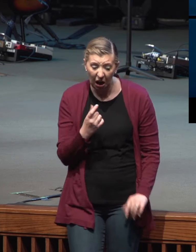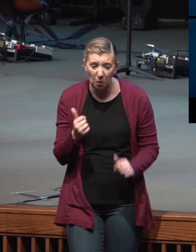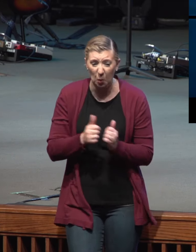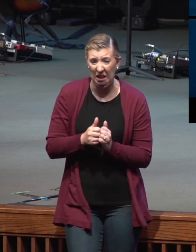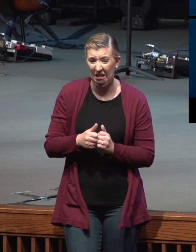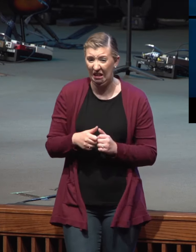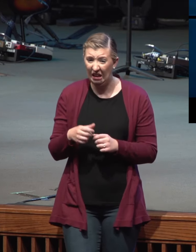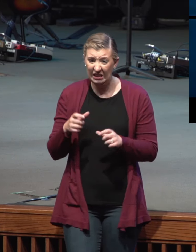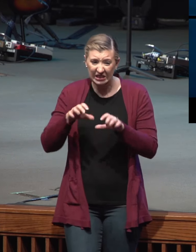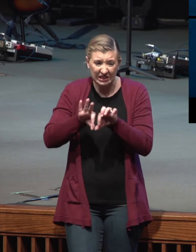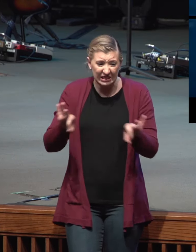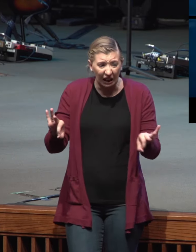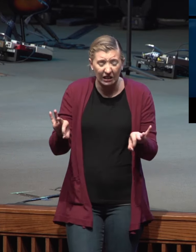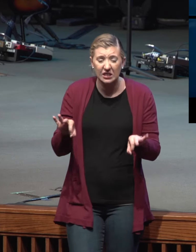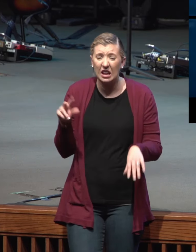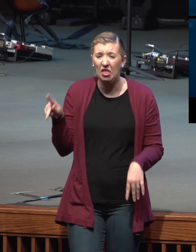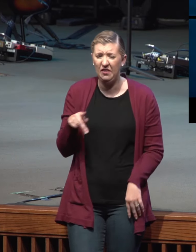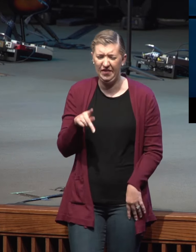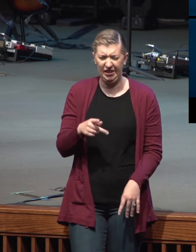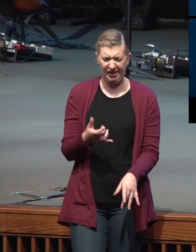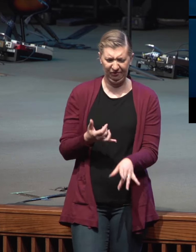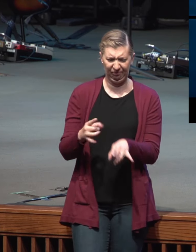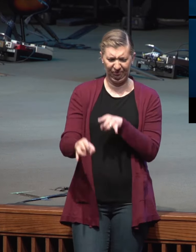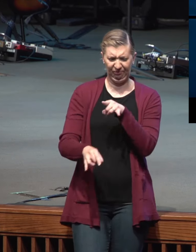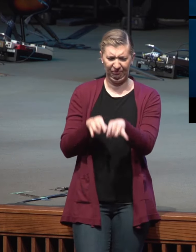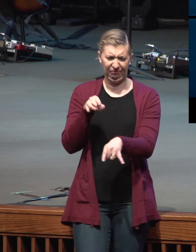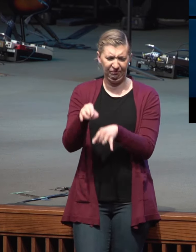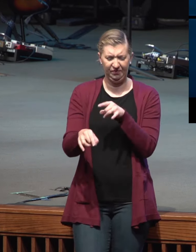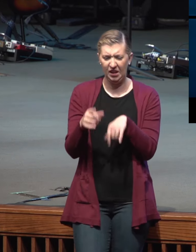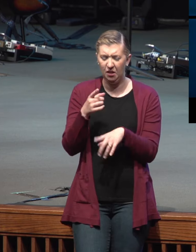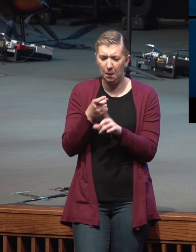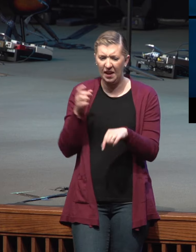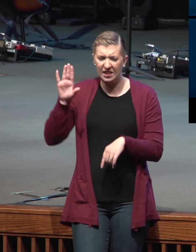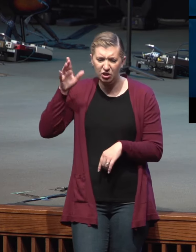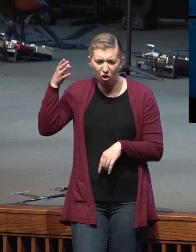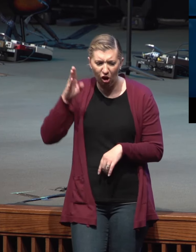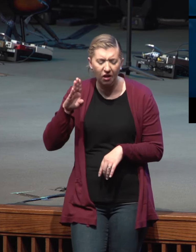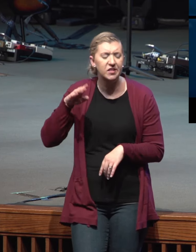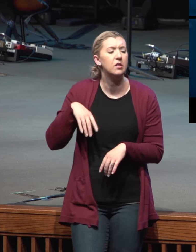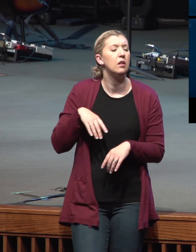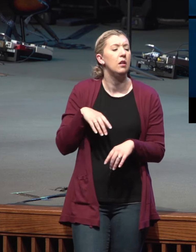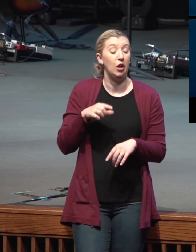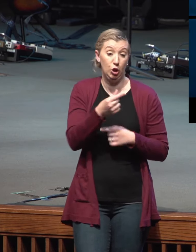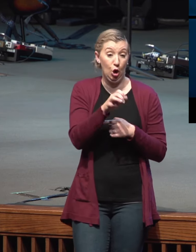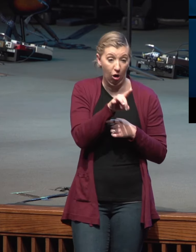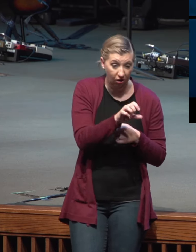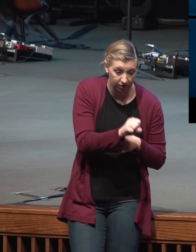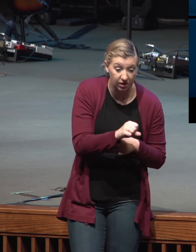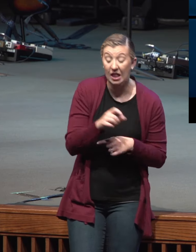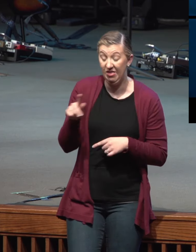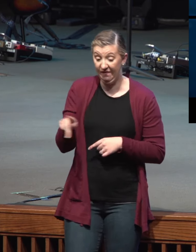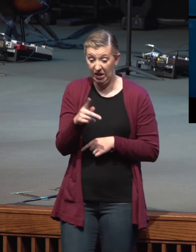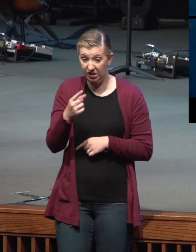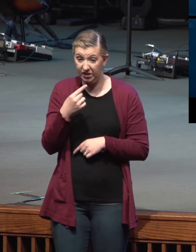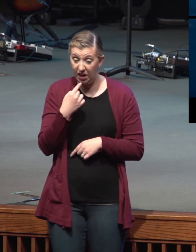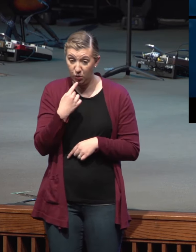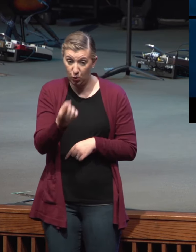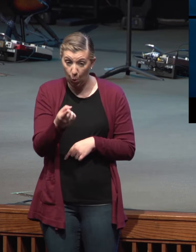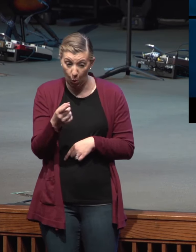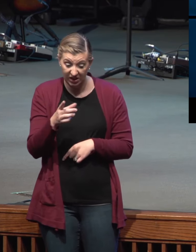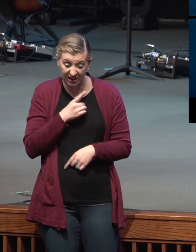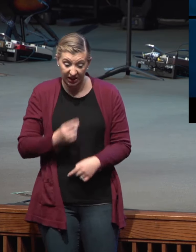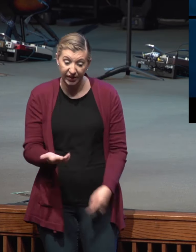sticks? And the Philistine cursed David by his gods. Then the Philistine said to David, come to